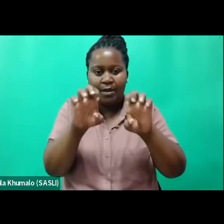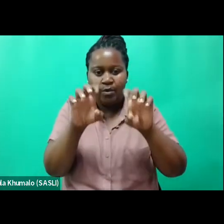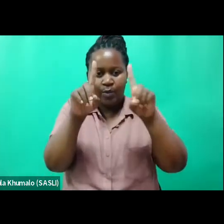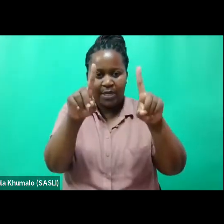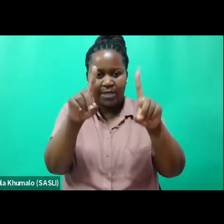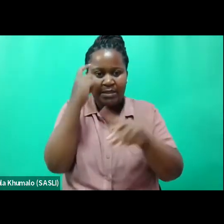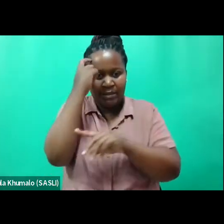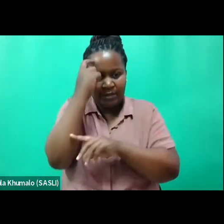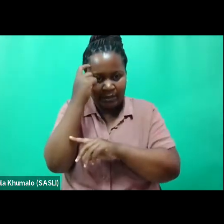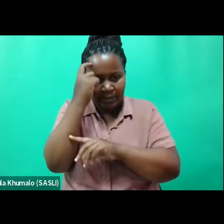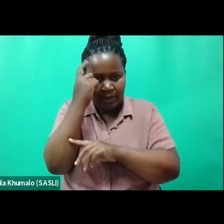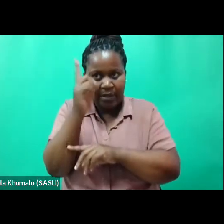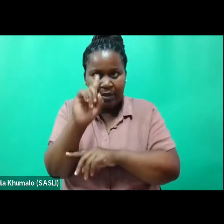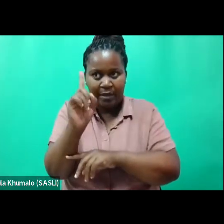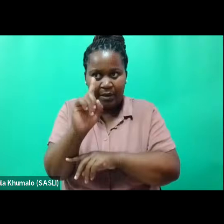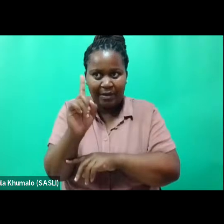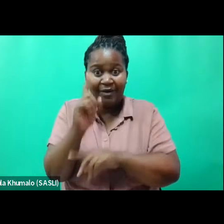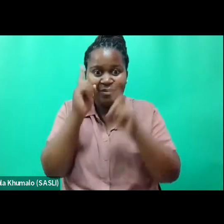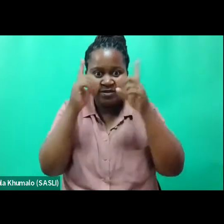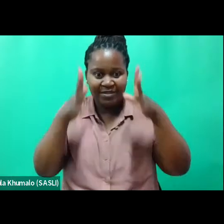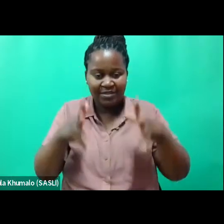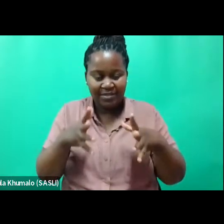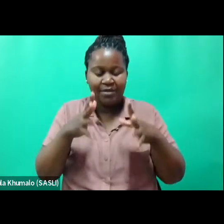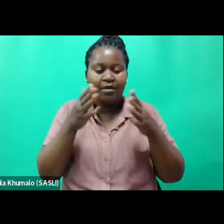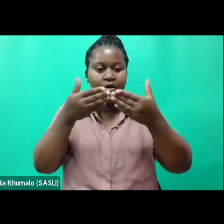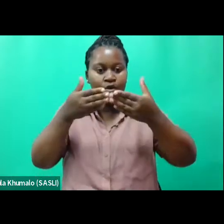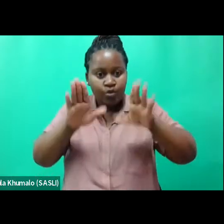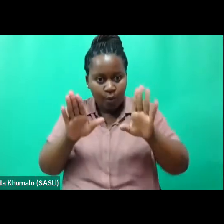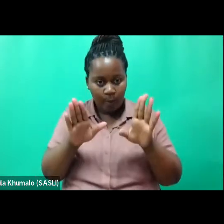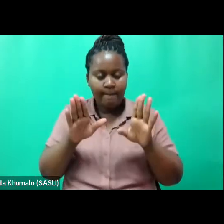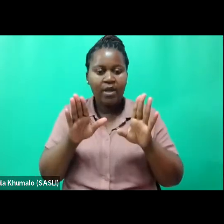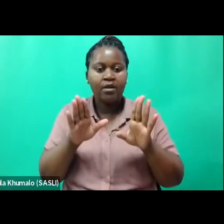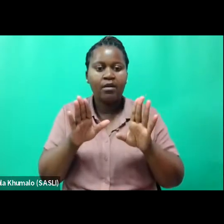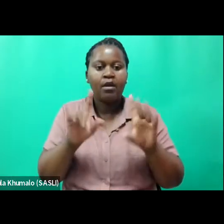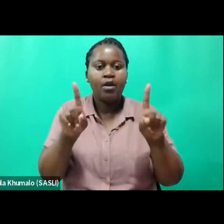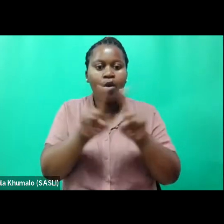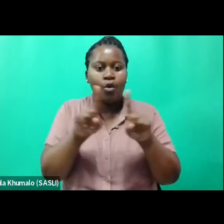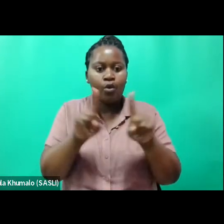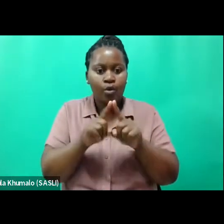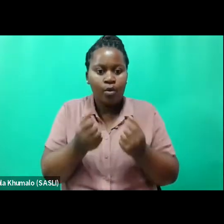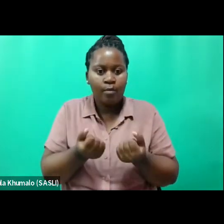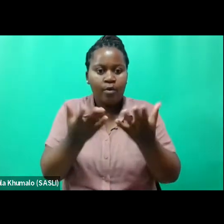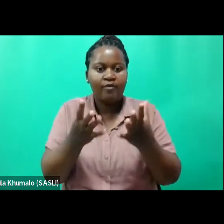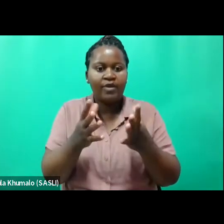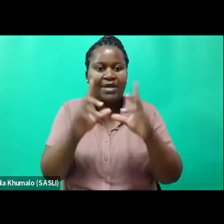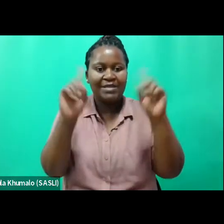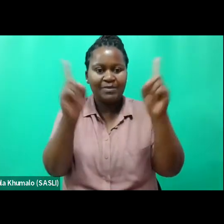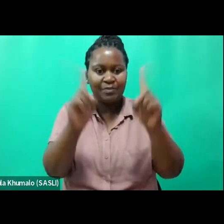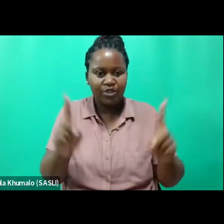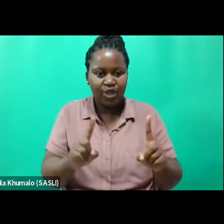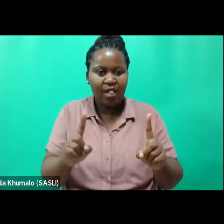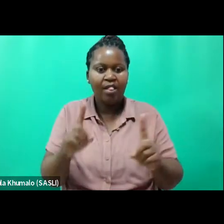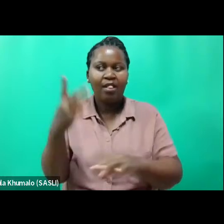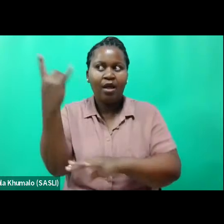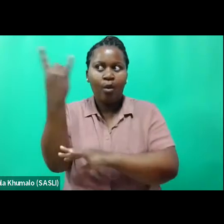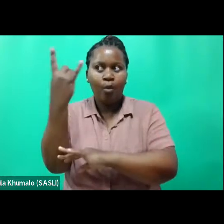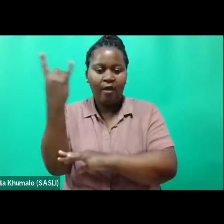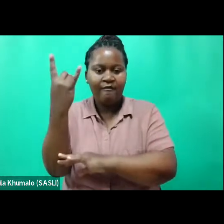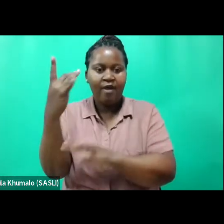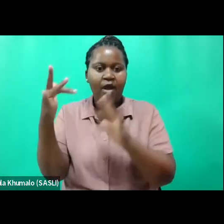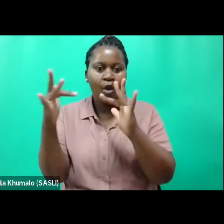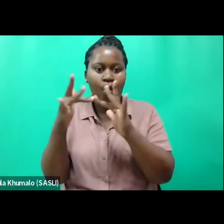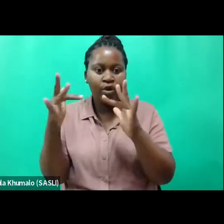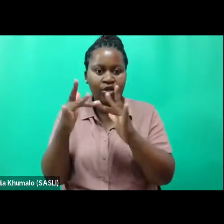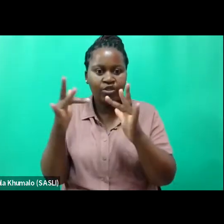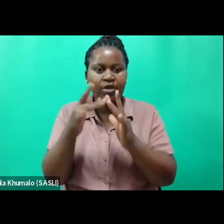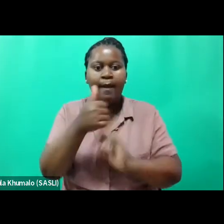being disability open to the point that we provide a special Wi-Fi with connection passwords